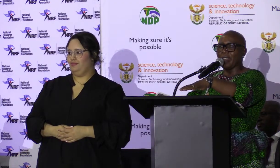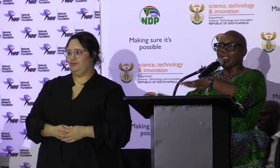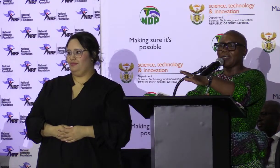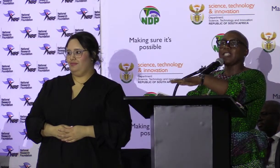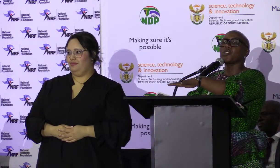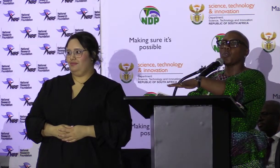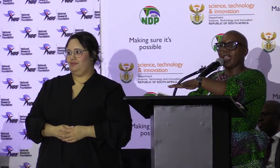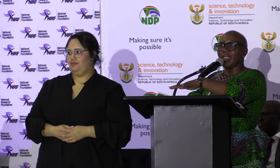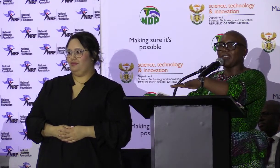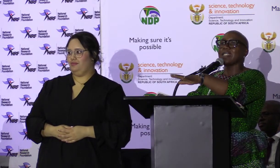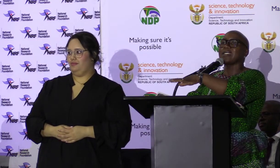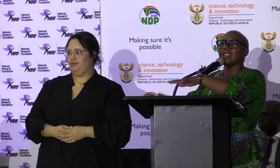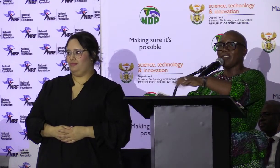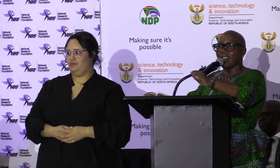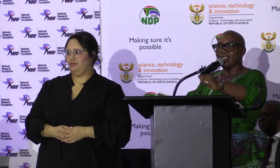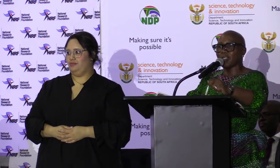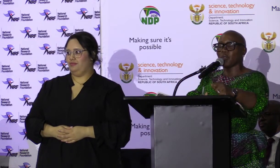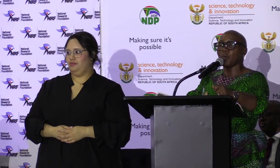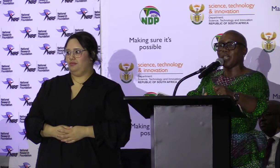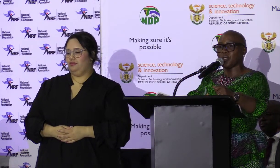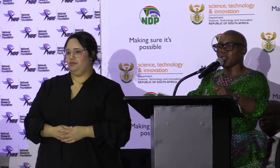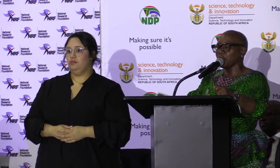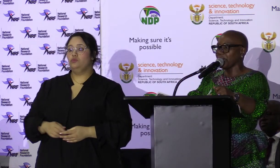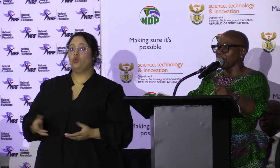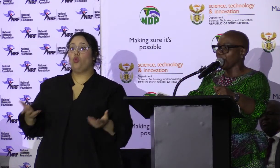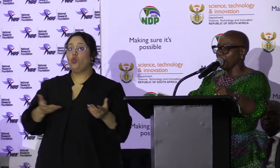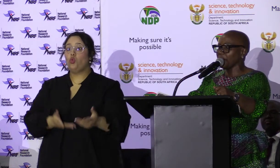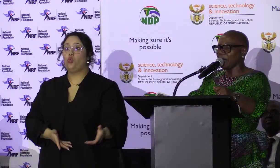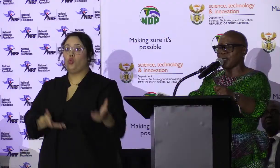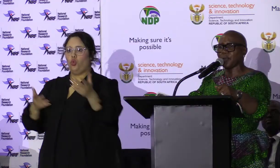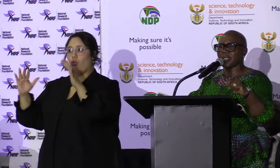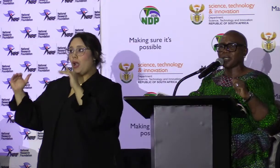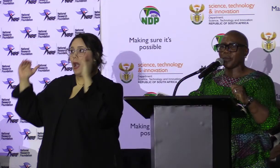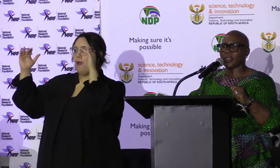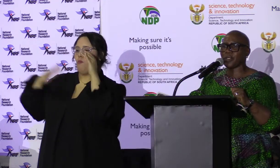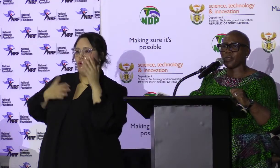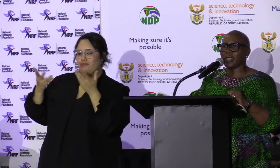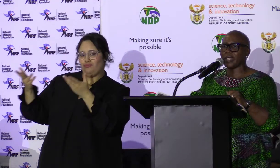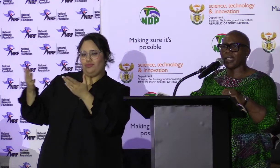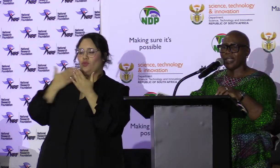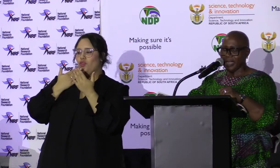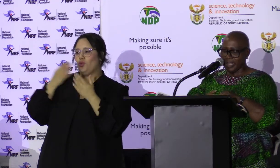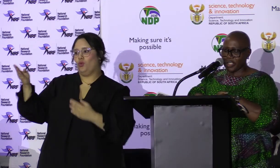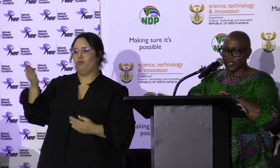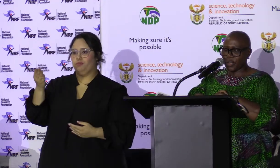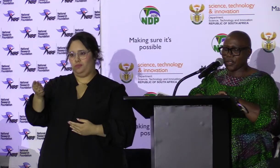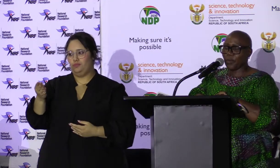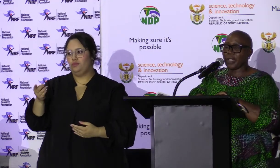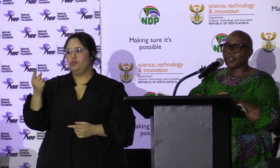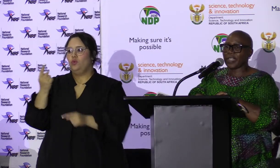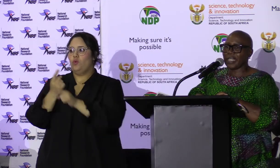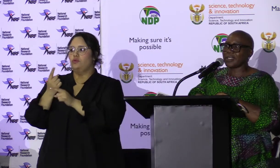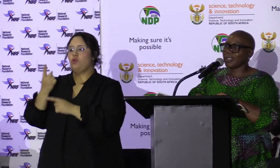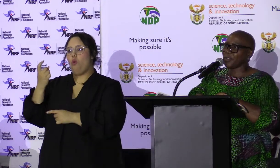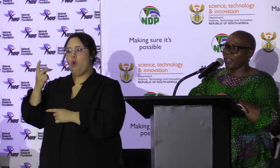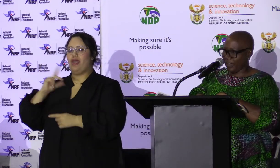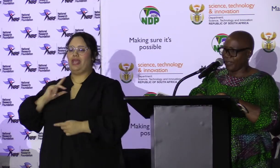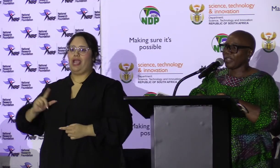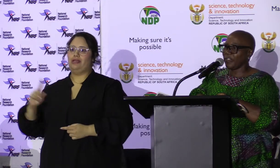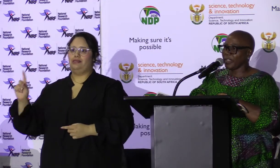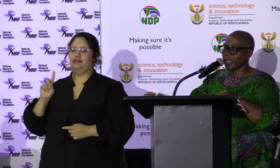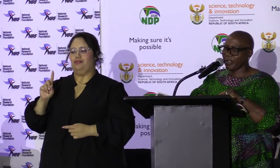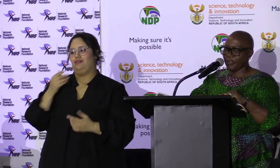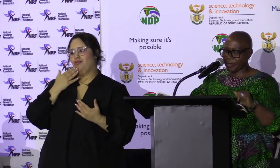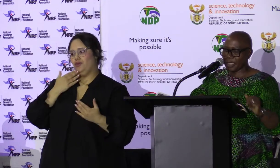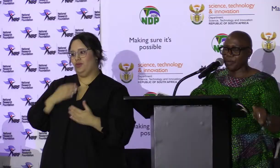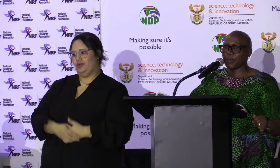is. That's the level that we want you to reach. Thank you very much, Bonsiwe, that you are here. She's also one of the guests that we are